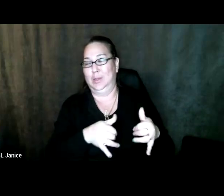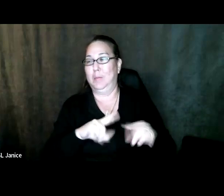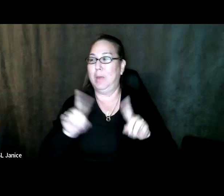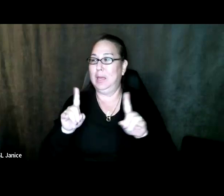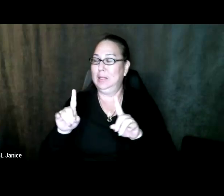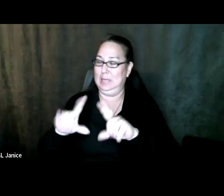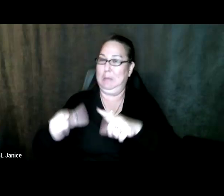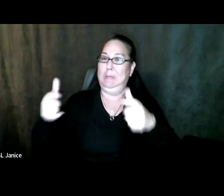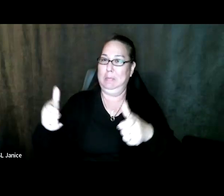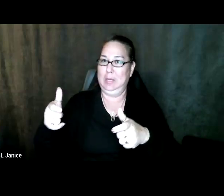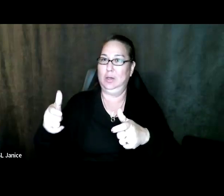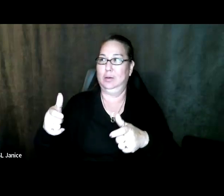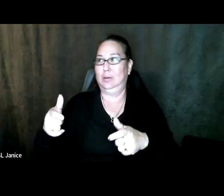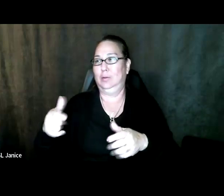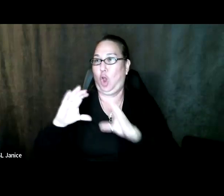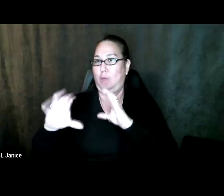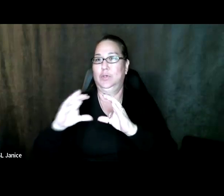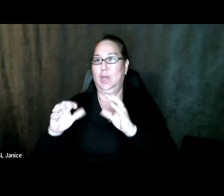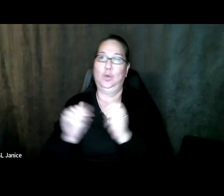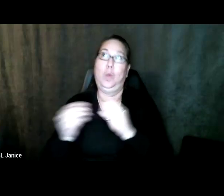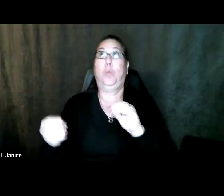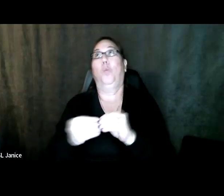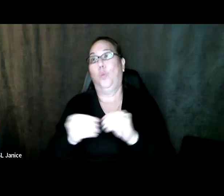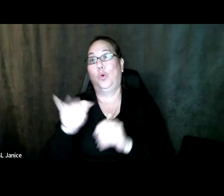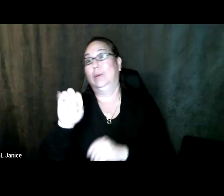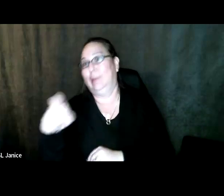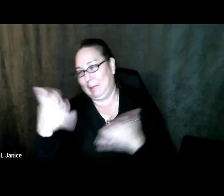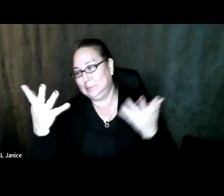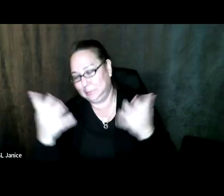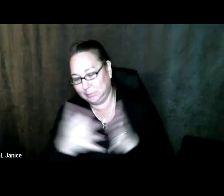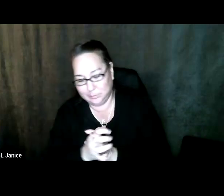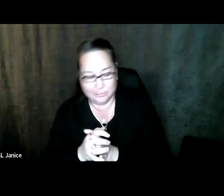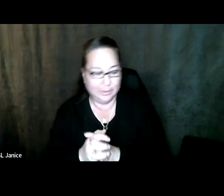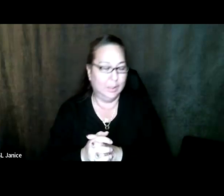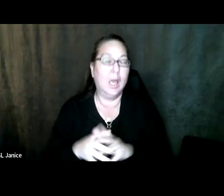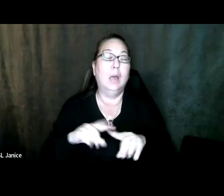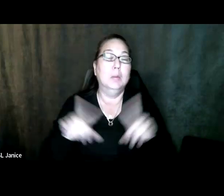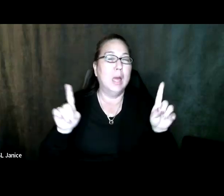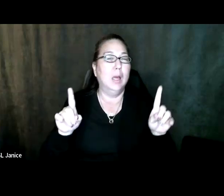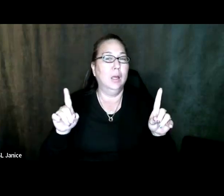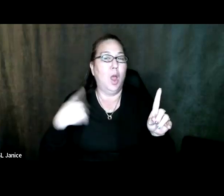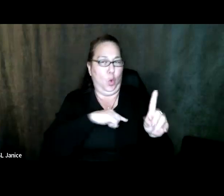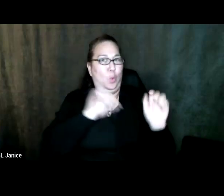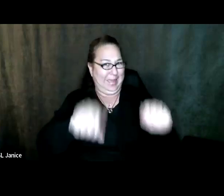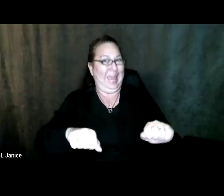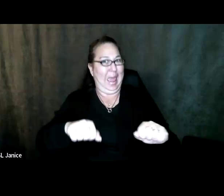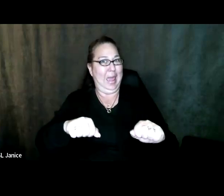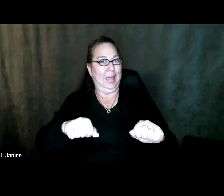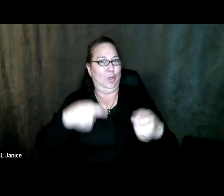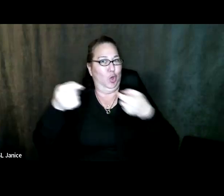about, new taxes. But what we can do is make policy decisions